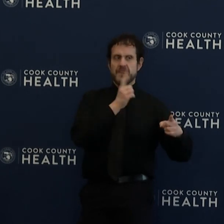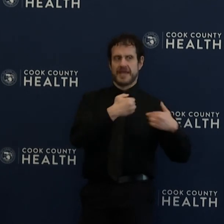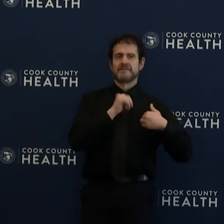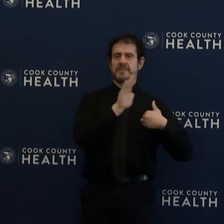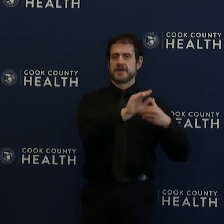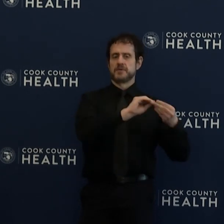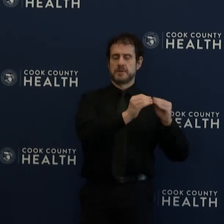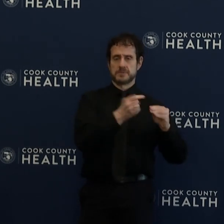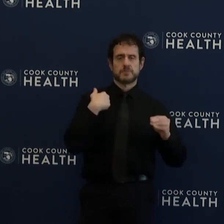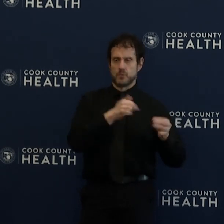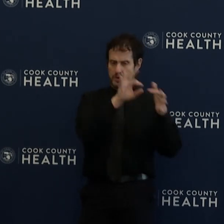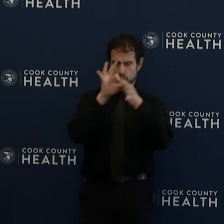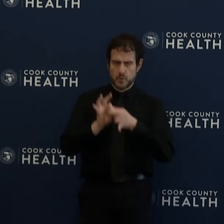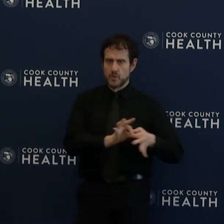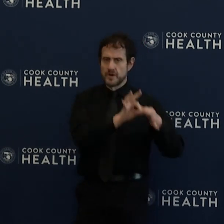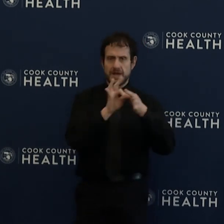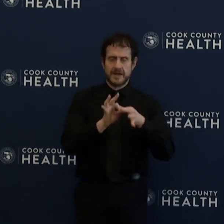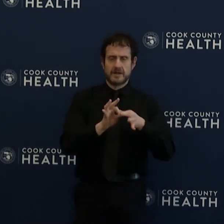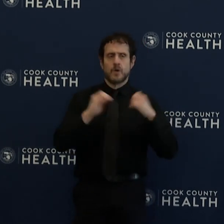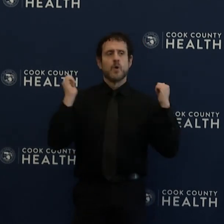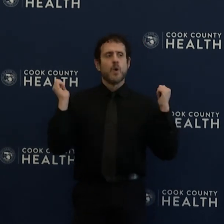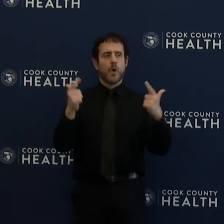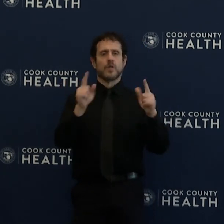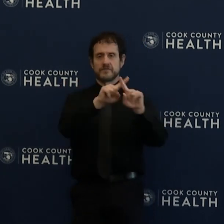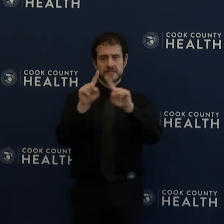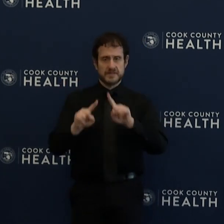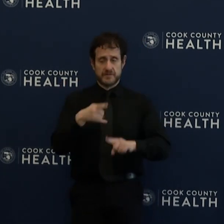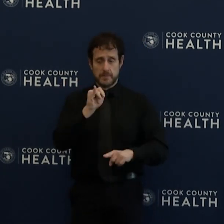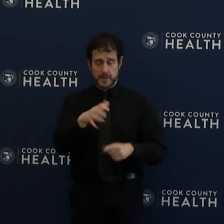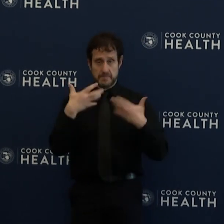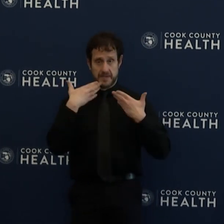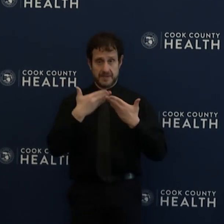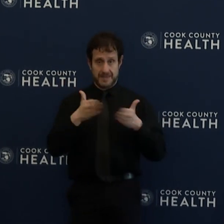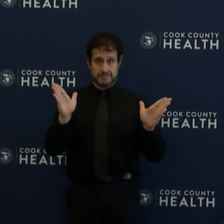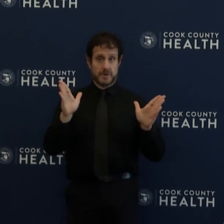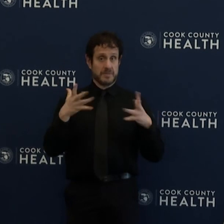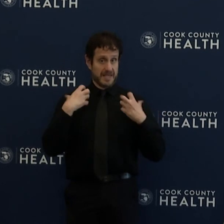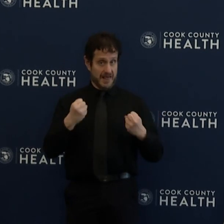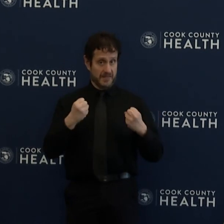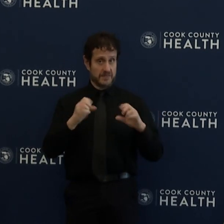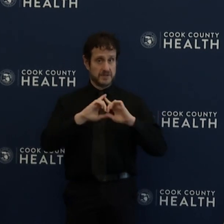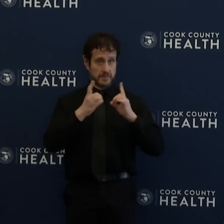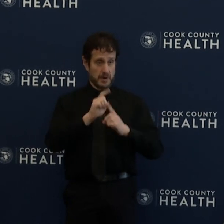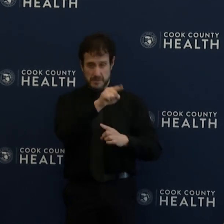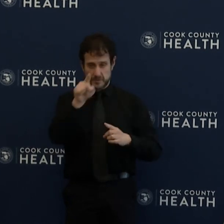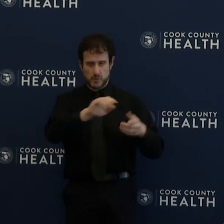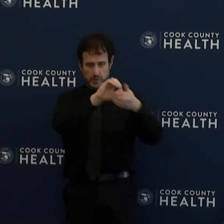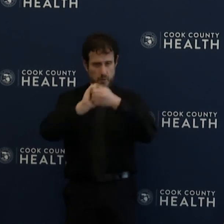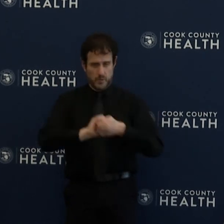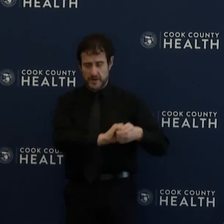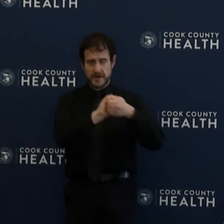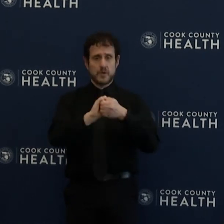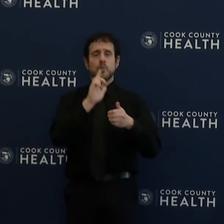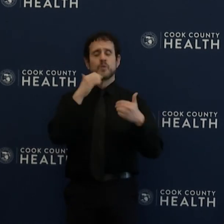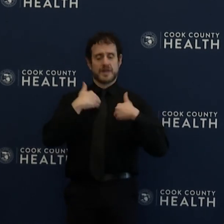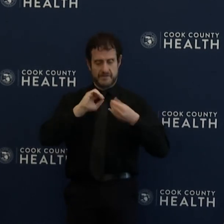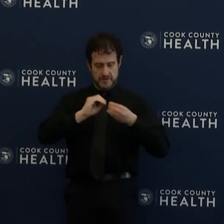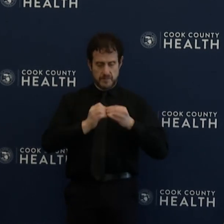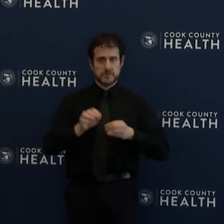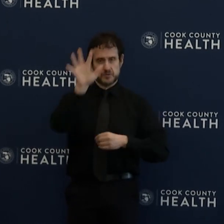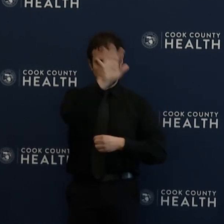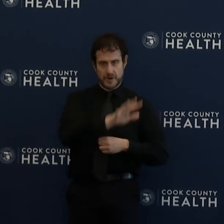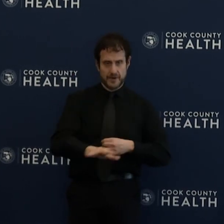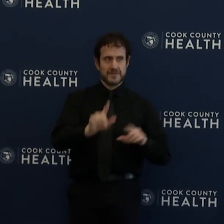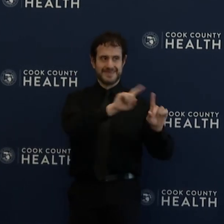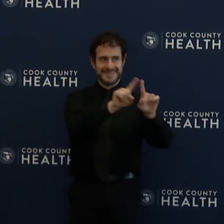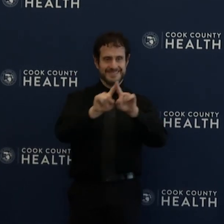are coordinating across all the public health departments, and very soon we'll be able to have numbers across the entire counties. We're all getting ready together, so we will